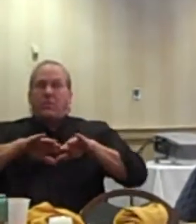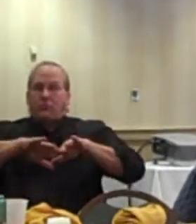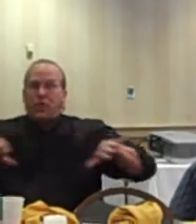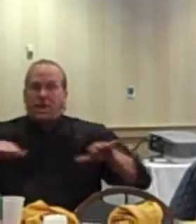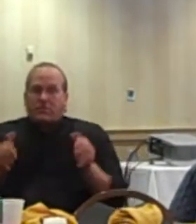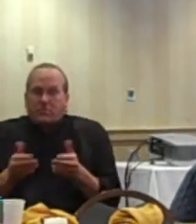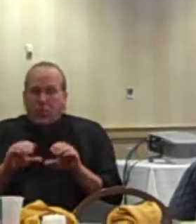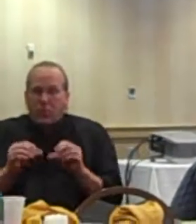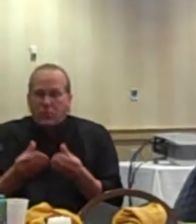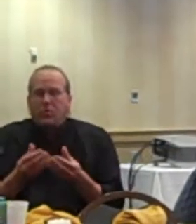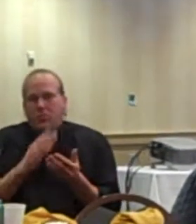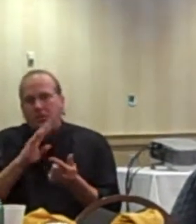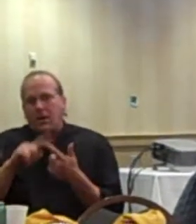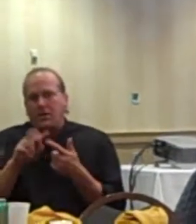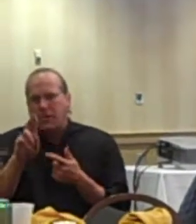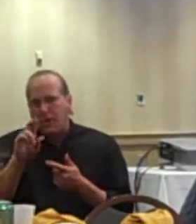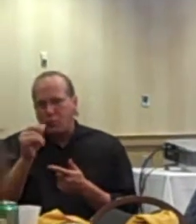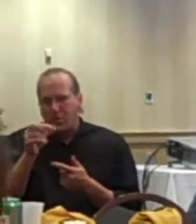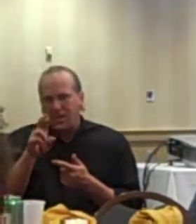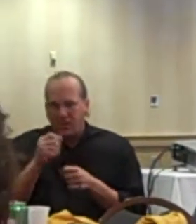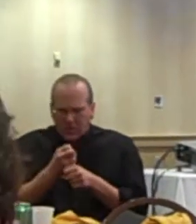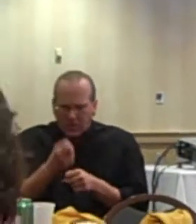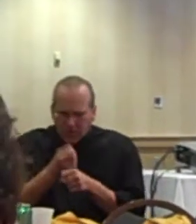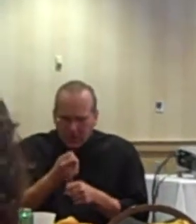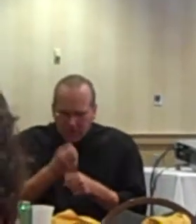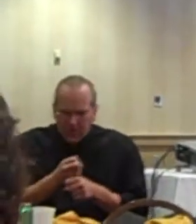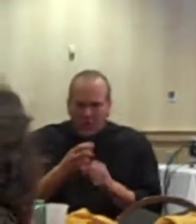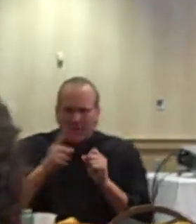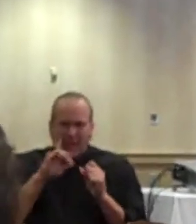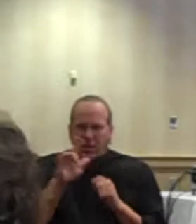about rigor and what that feels like, what that looks like, what that means.